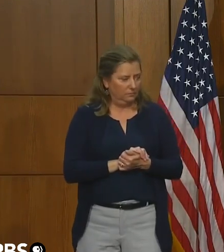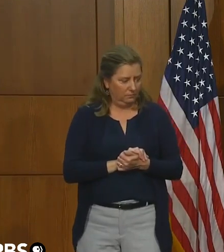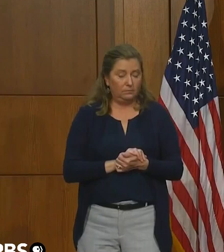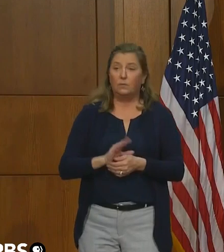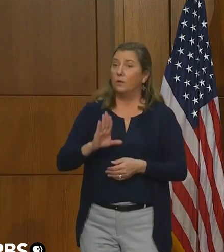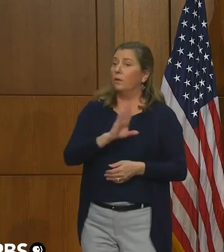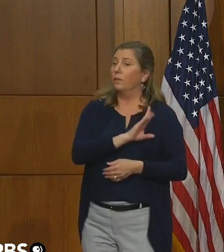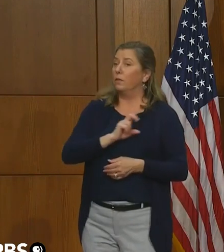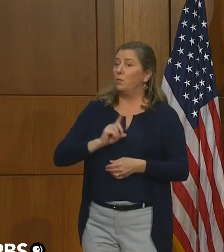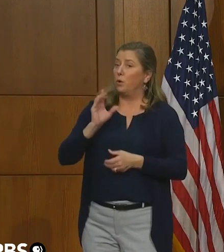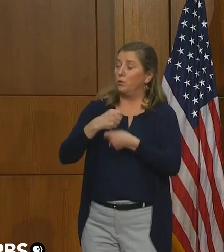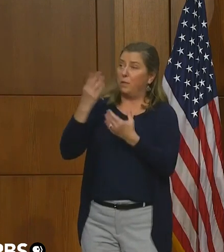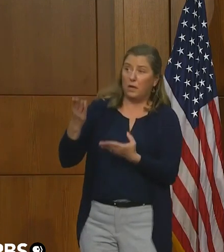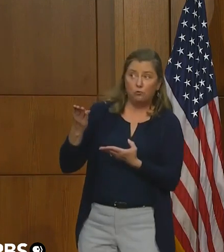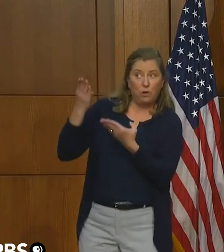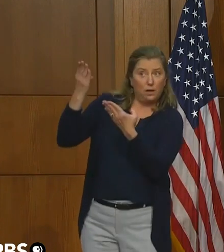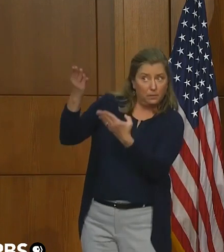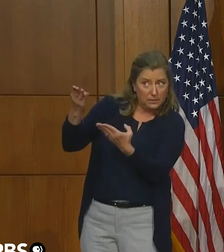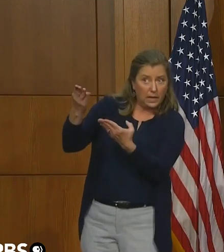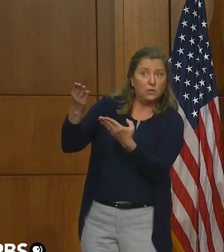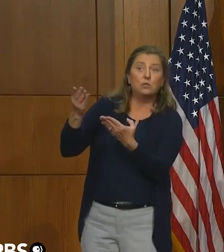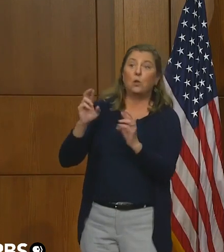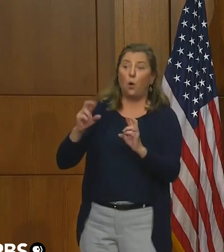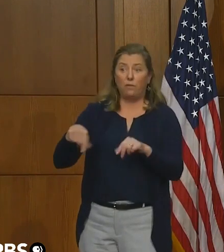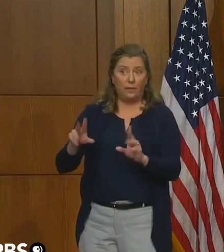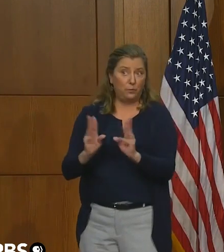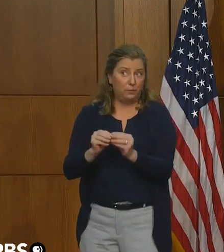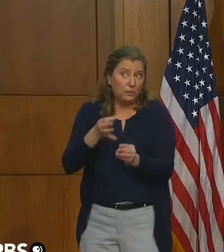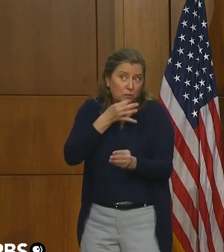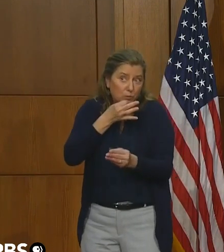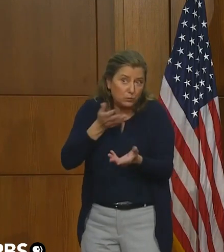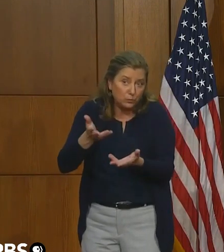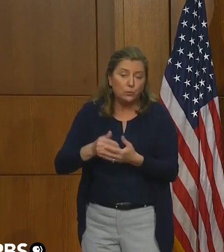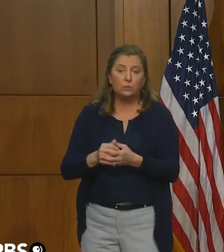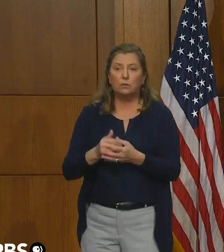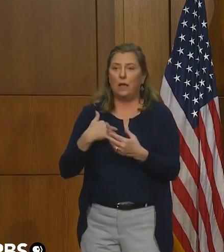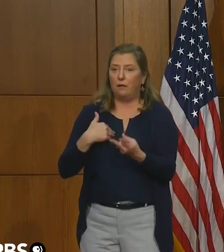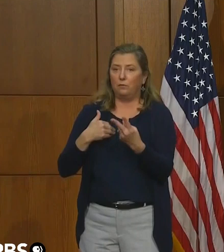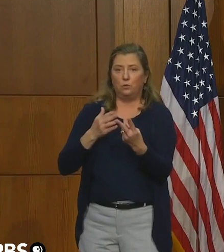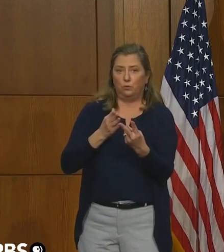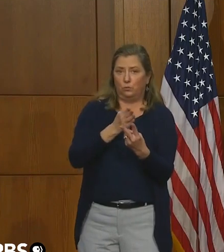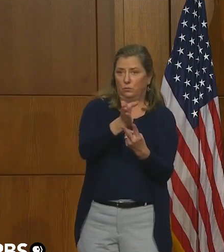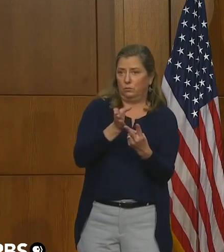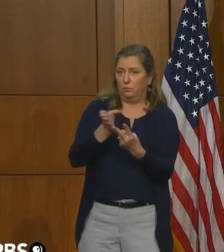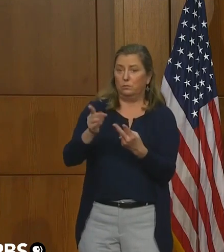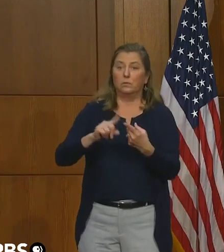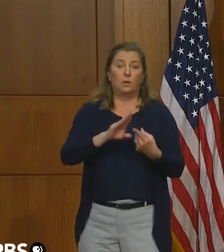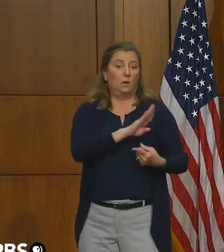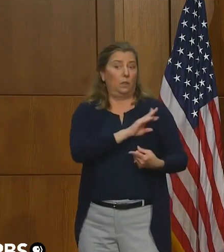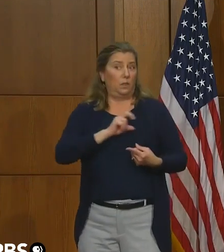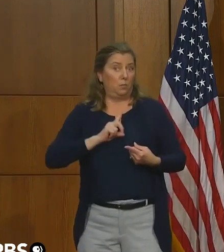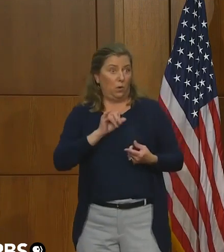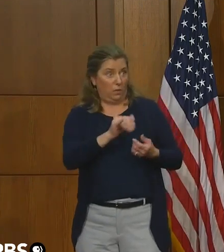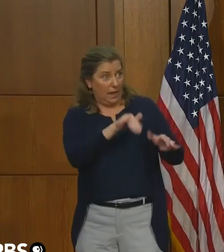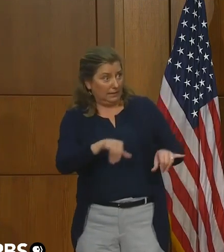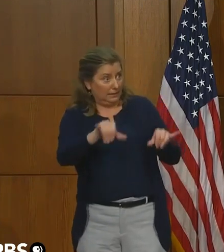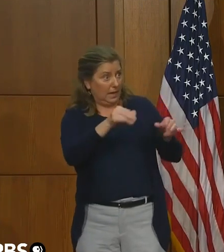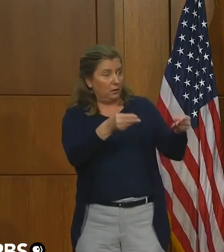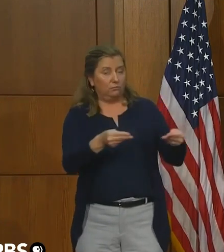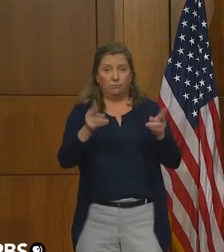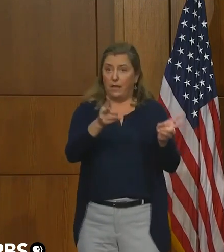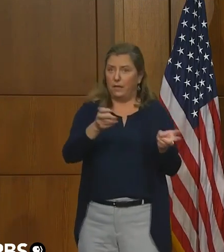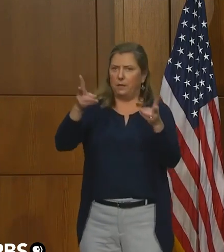makes recommendations, and so hopefully they're going to be meeting soon. There's two avenues. One is that the board, the standards, they can post in